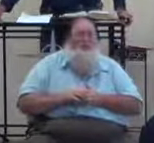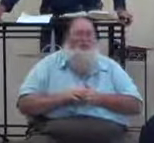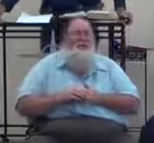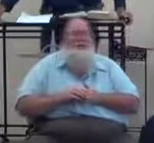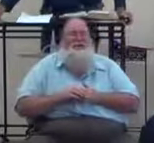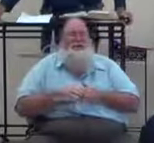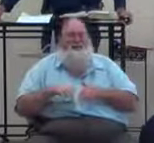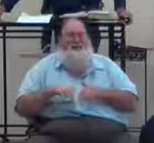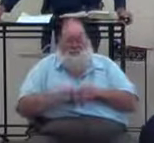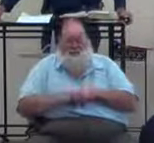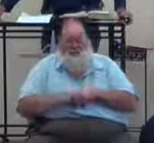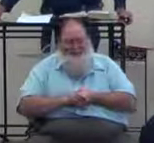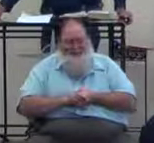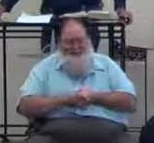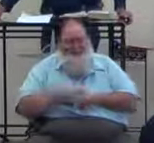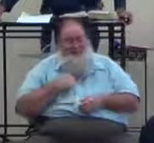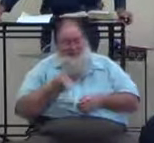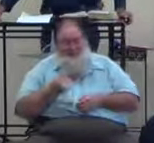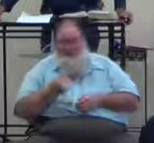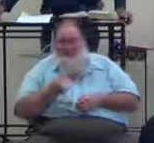morning.